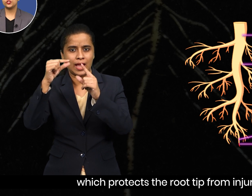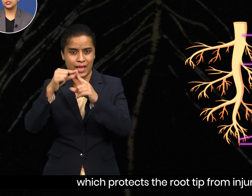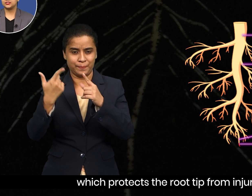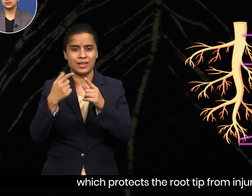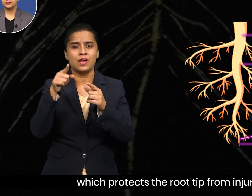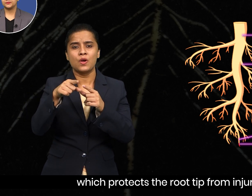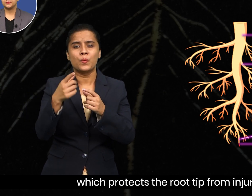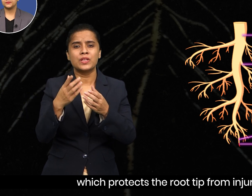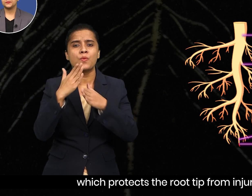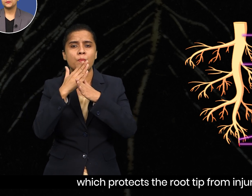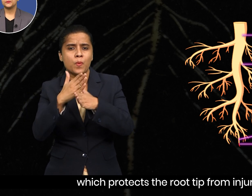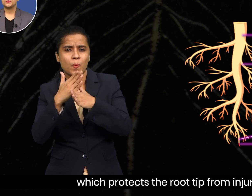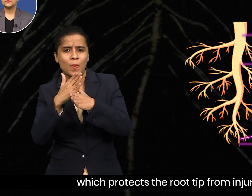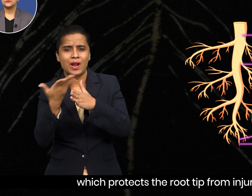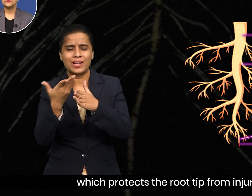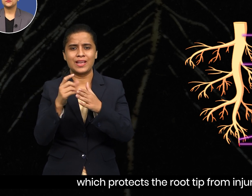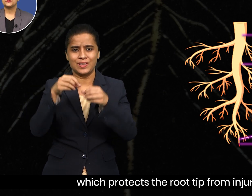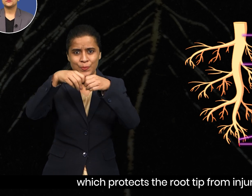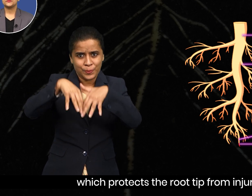from injuries.